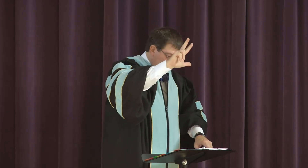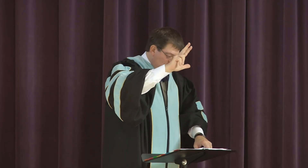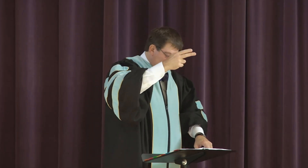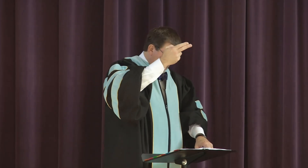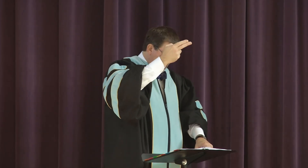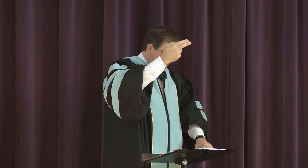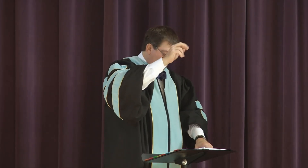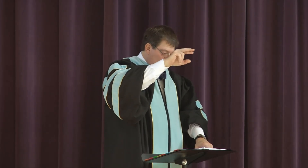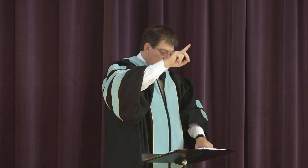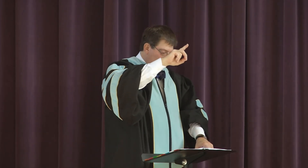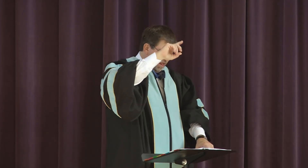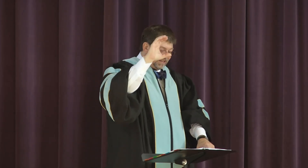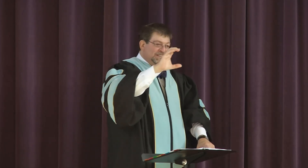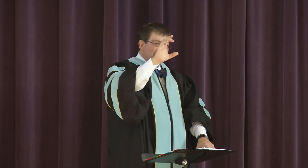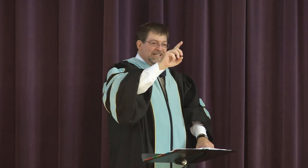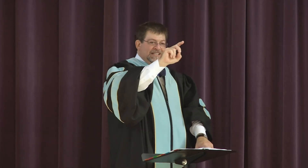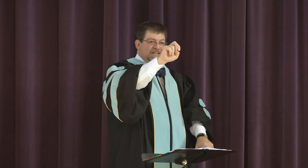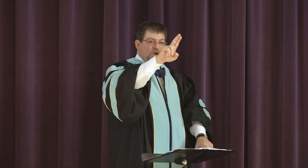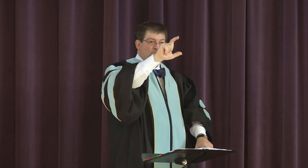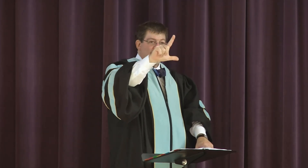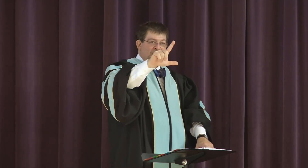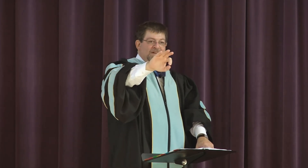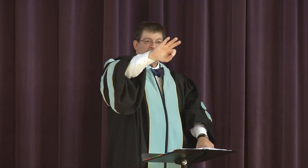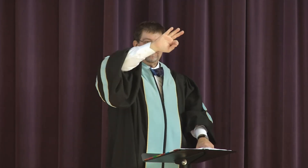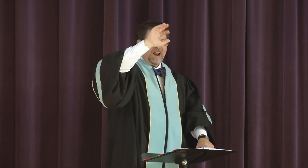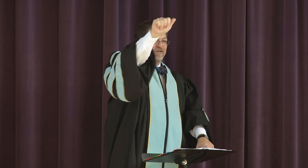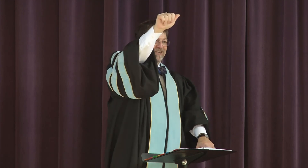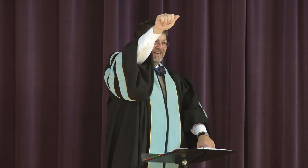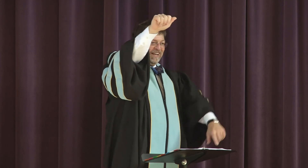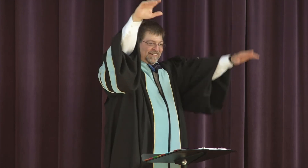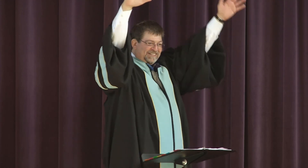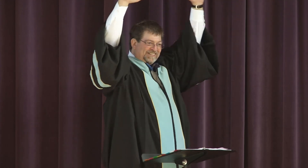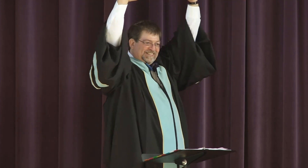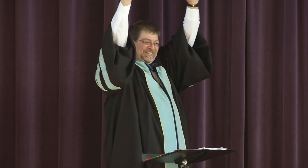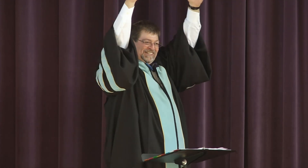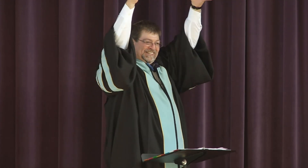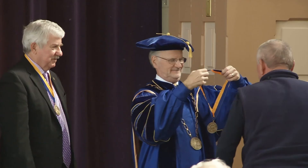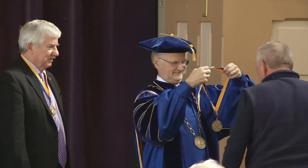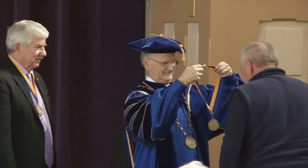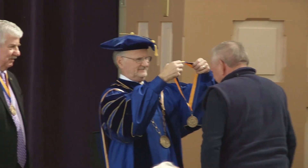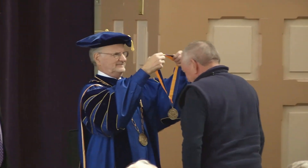Class of 1963, Harold C. Duell from Florida.